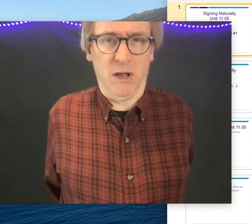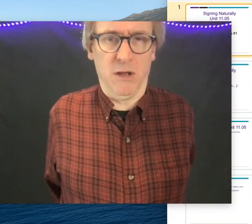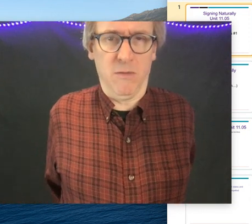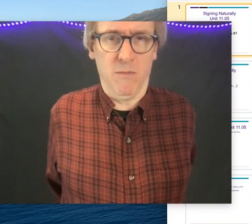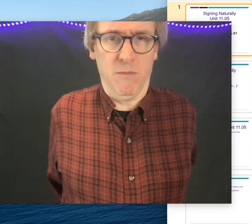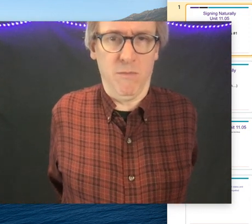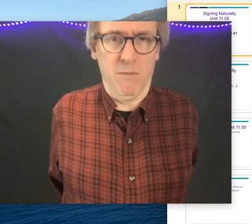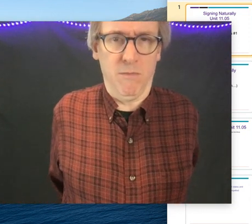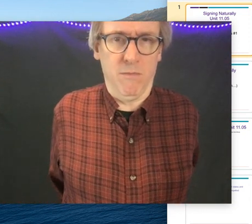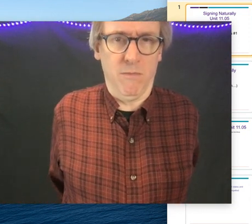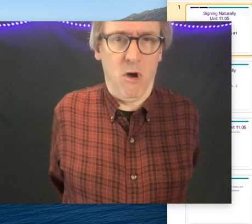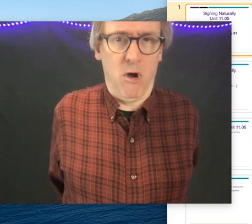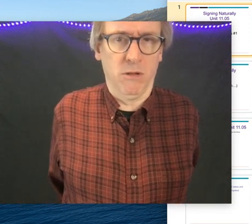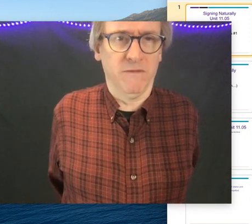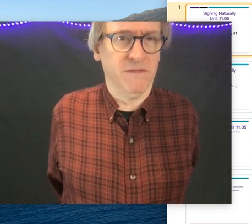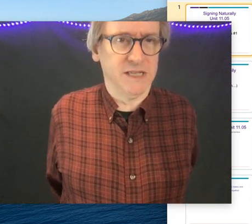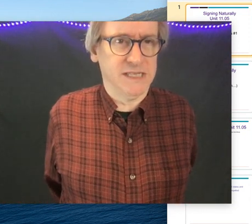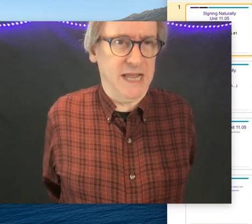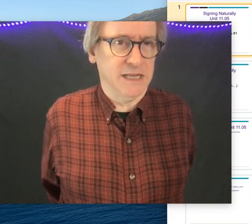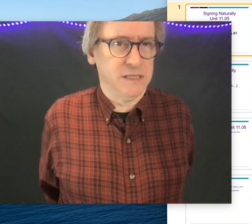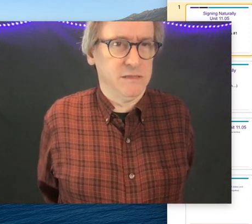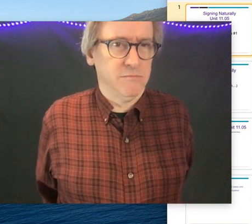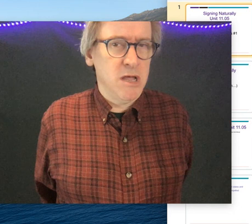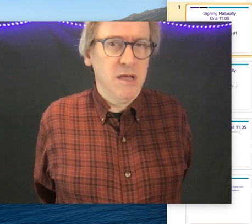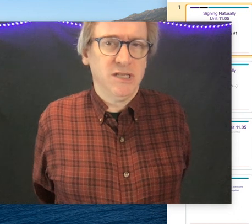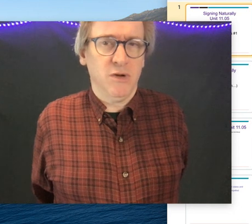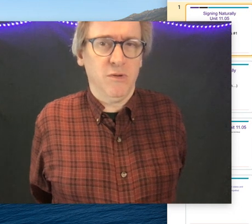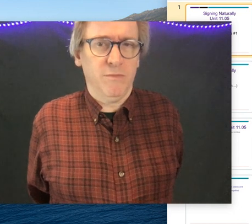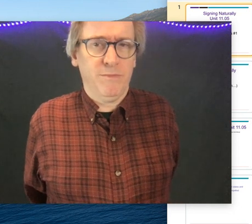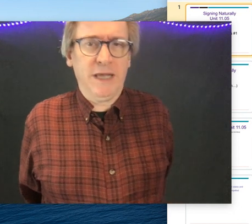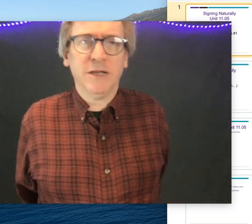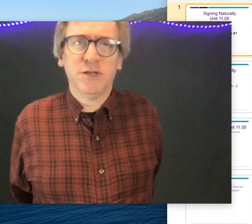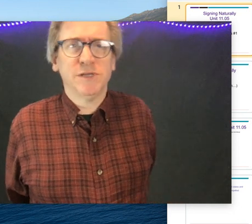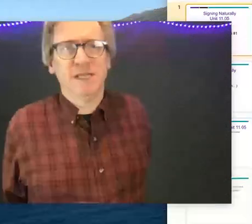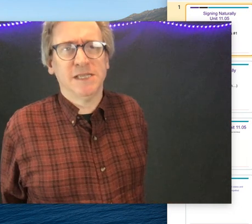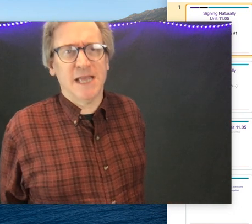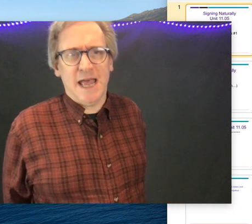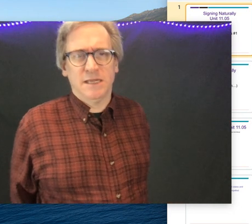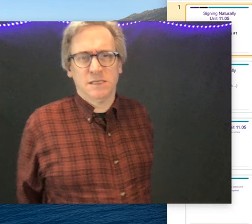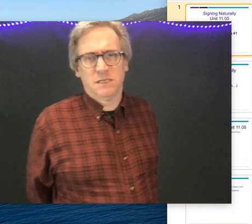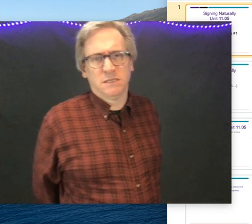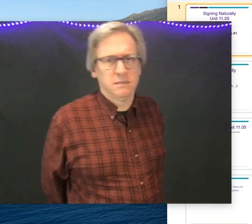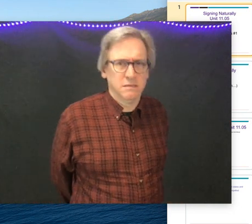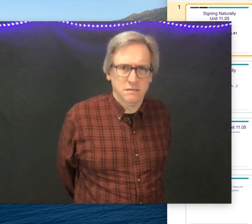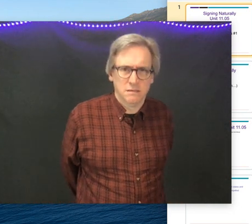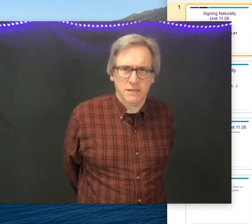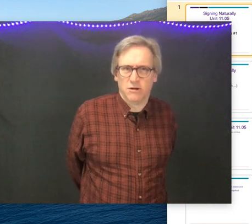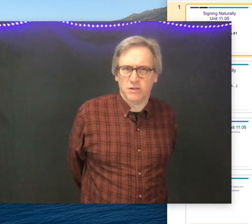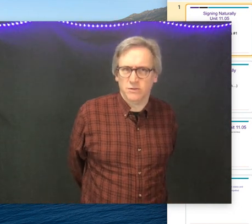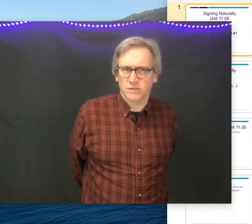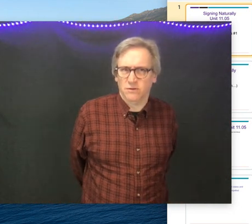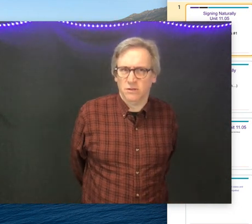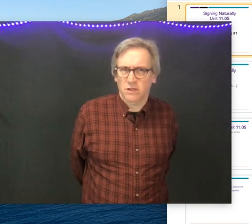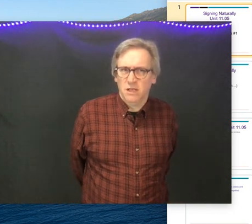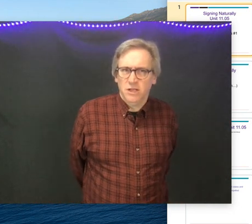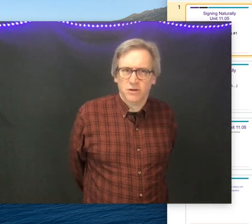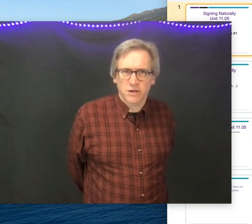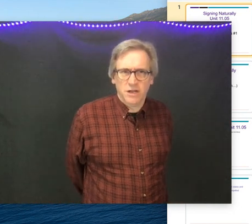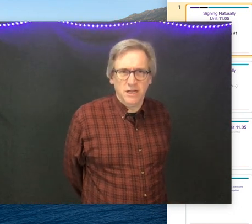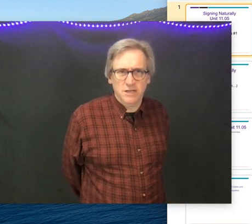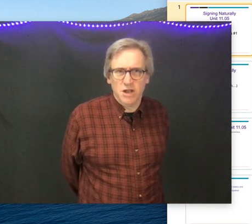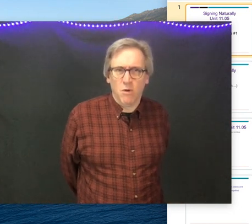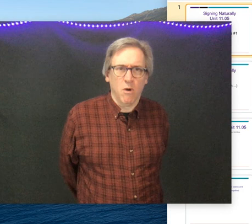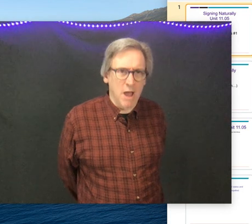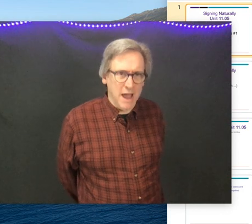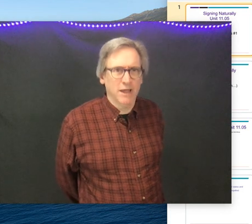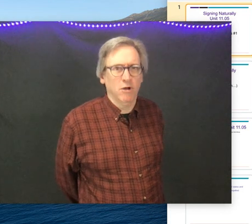about all of the states. So pick and choose these as they are useful. You're going to